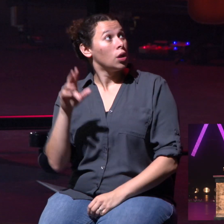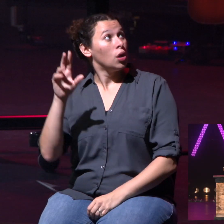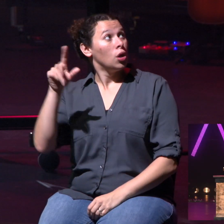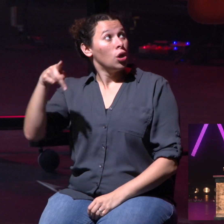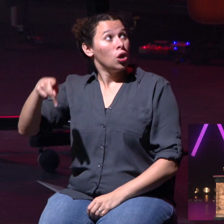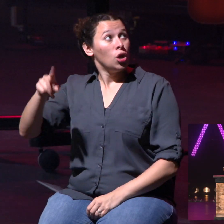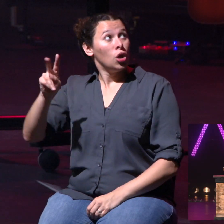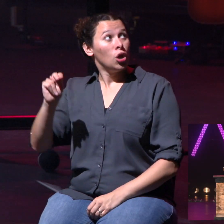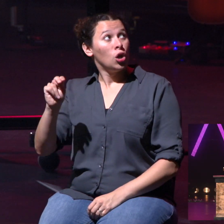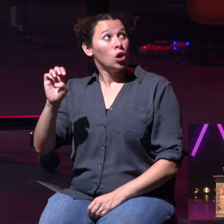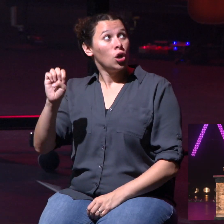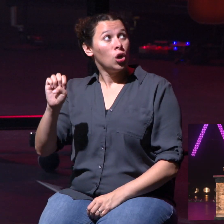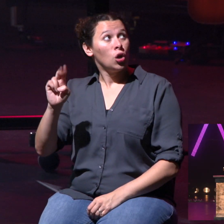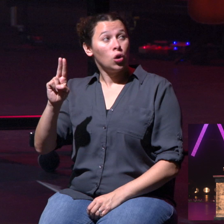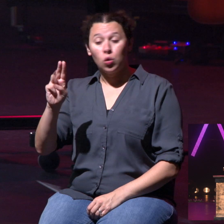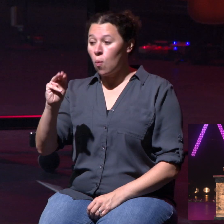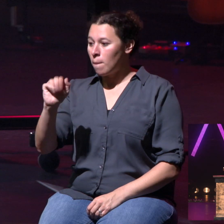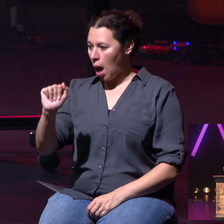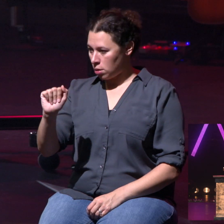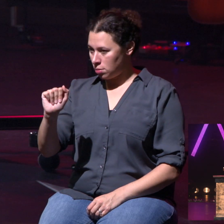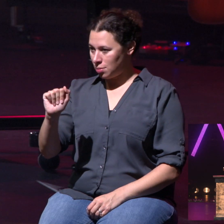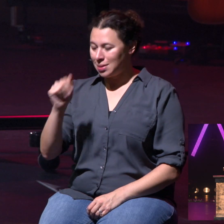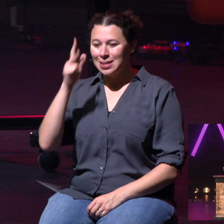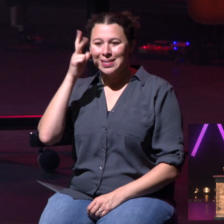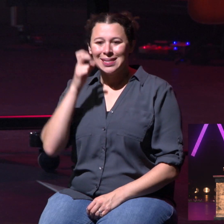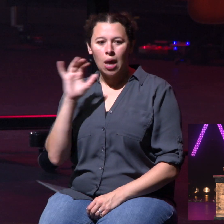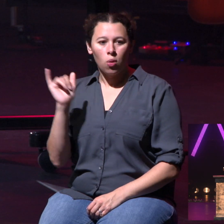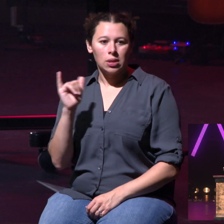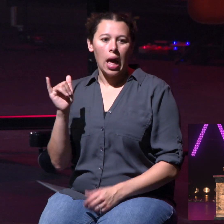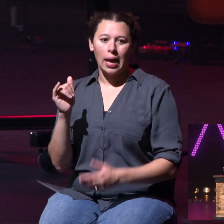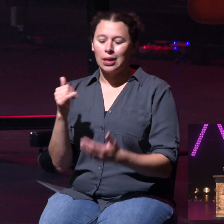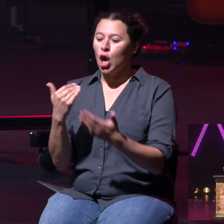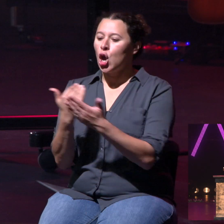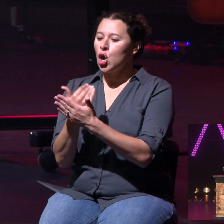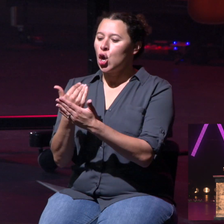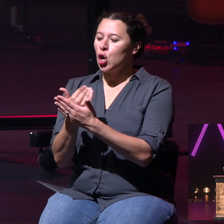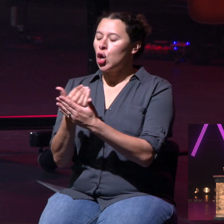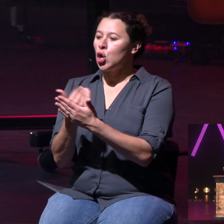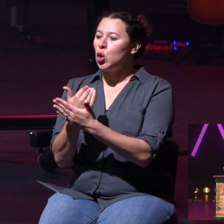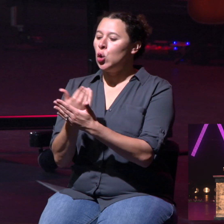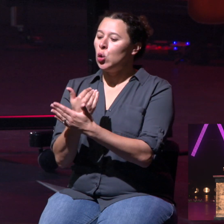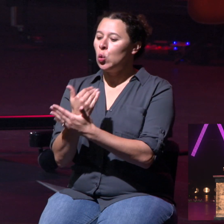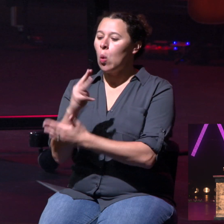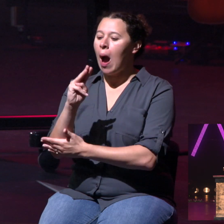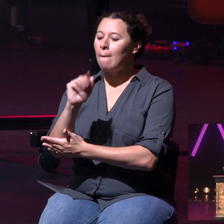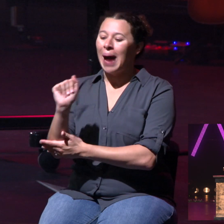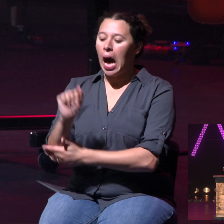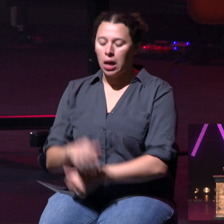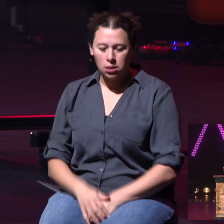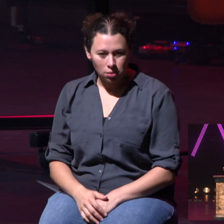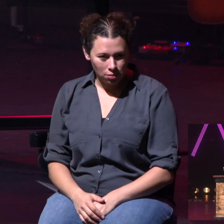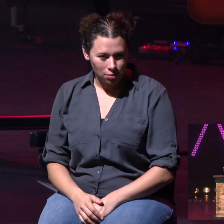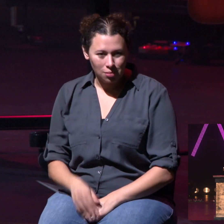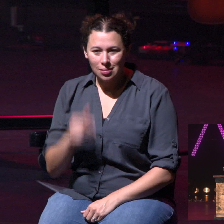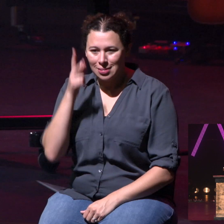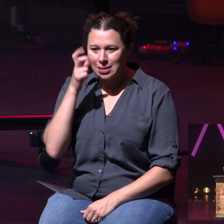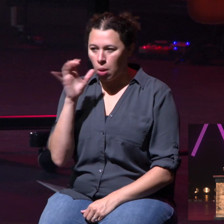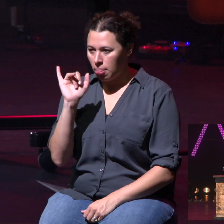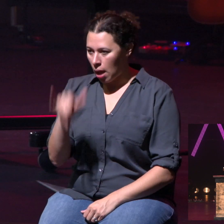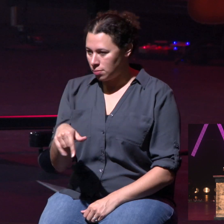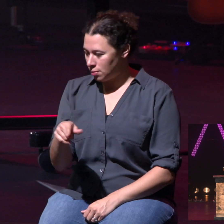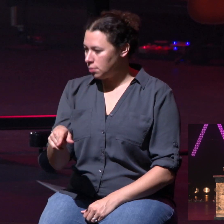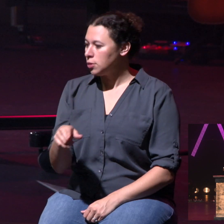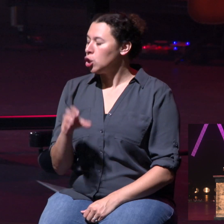say pneuma. Pneuma, like pneumonia. Pneuma. And the reason it's pneuma and